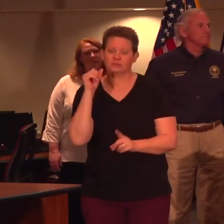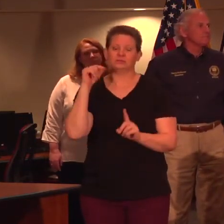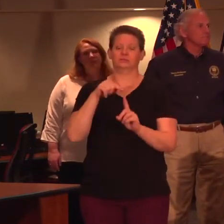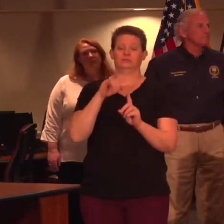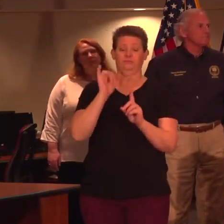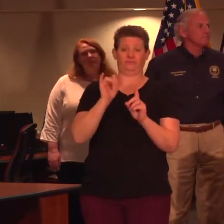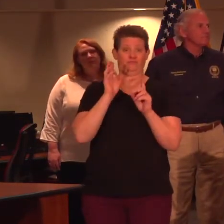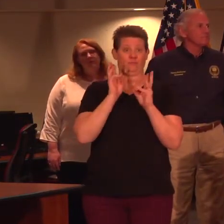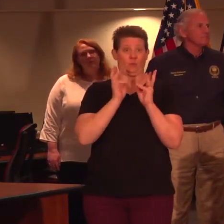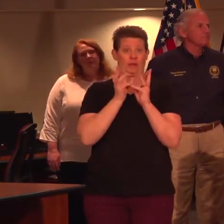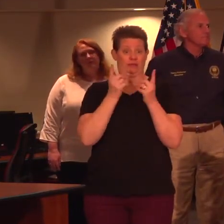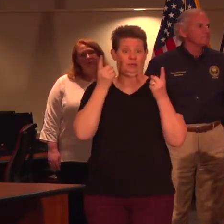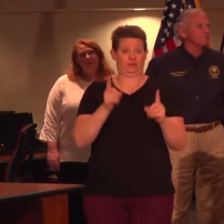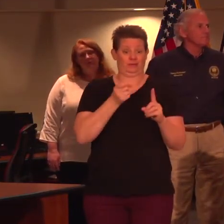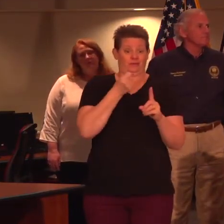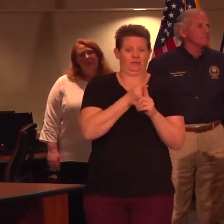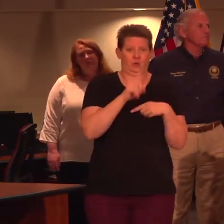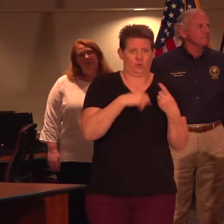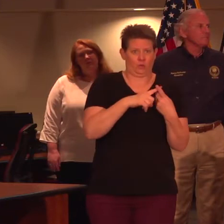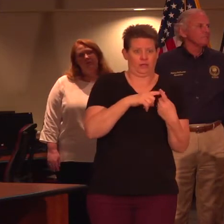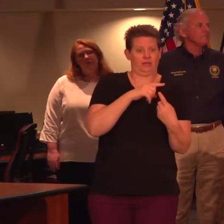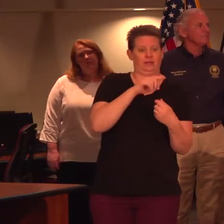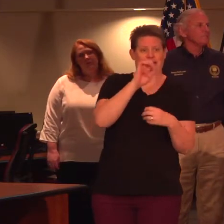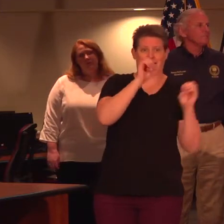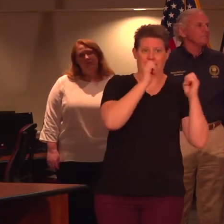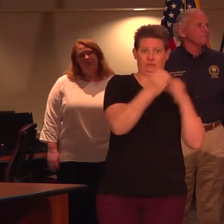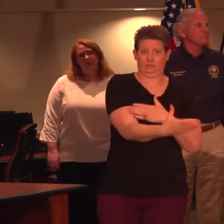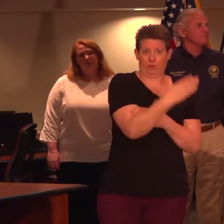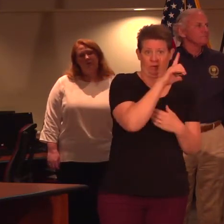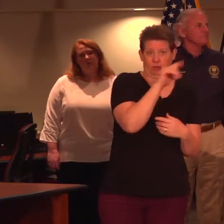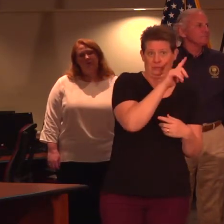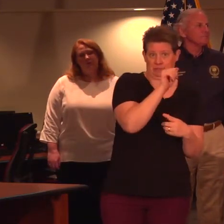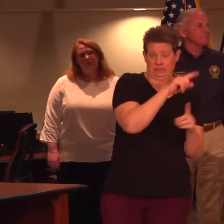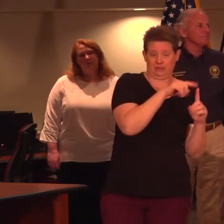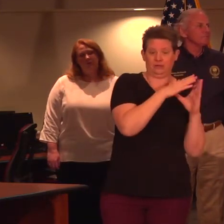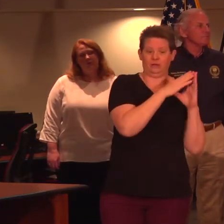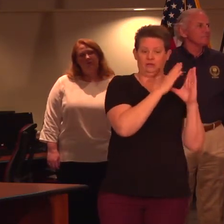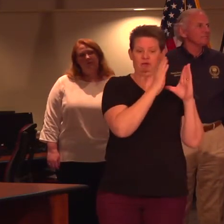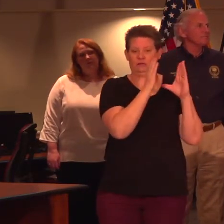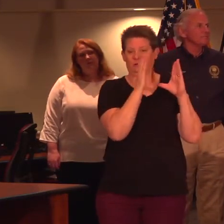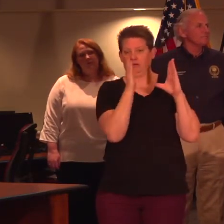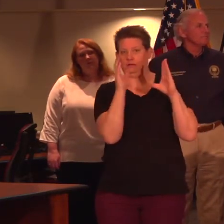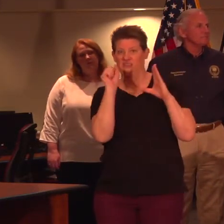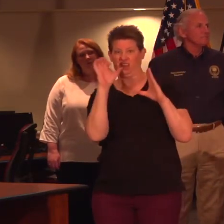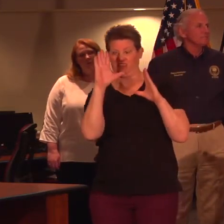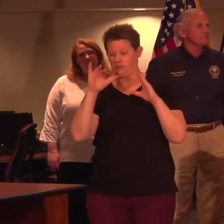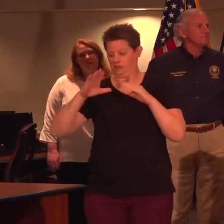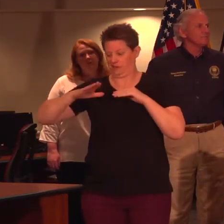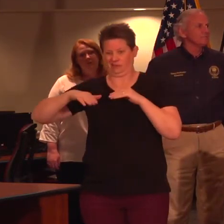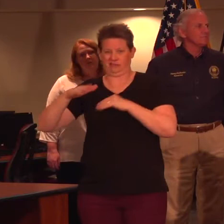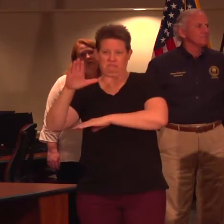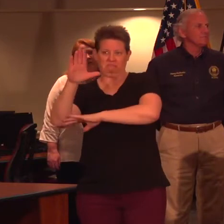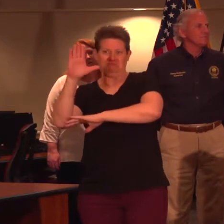that came through, it started in Louisiana on Easter morning and then moved to the South Carolina coast by late this morning. We